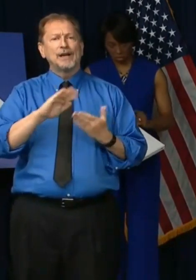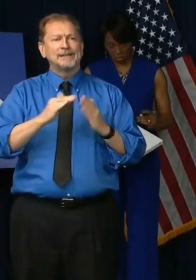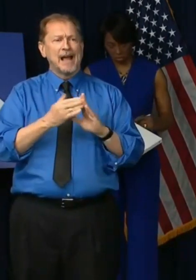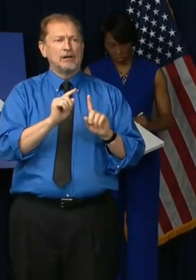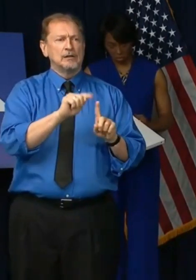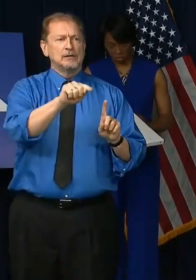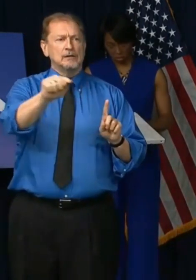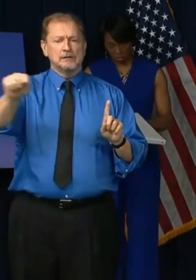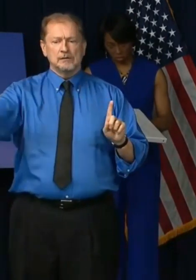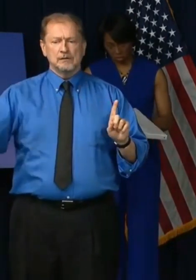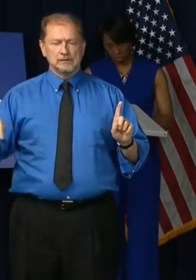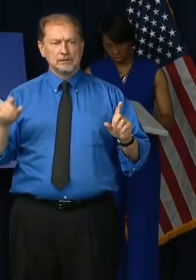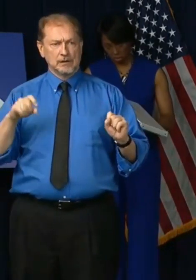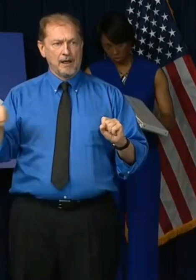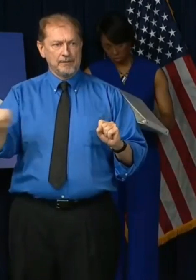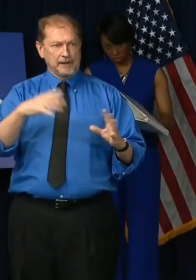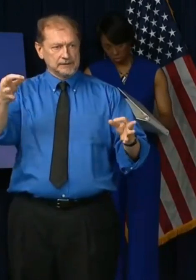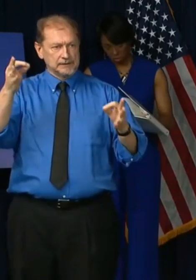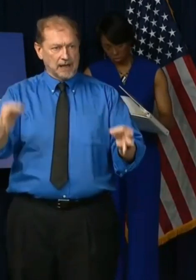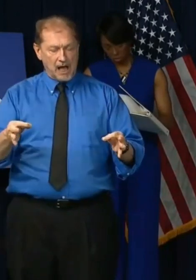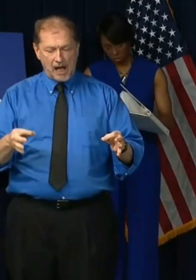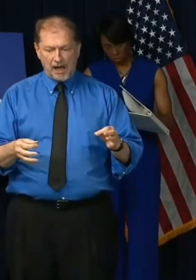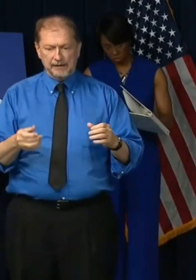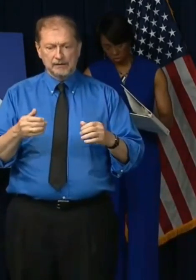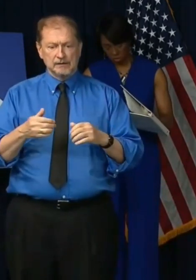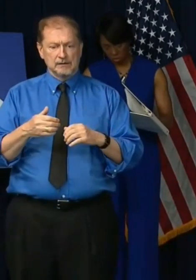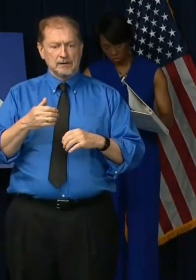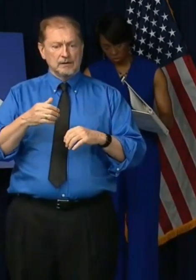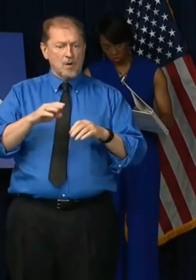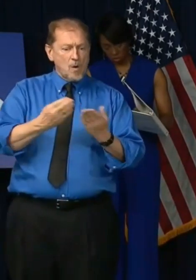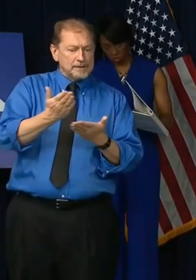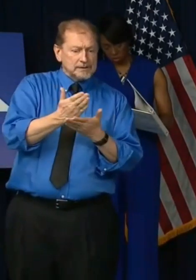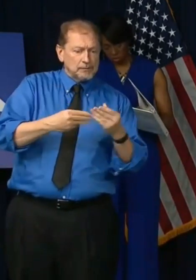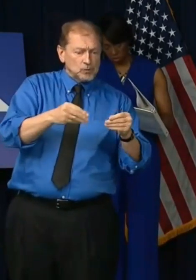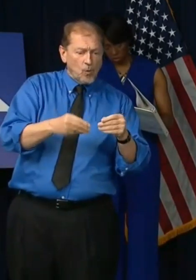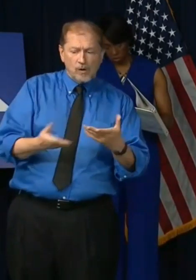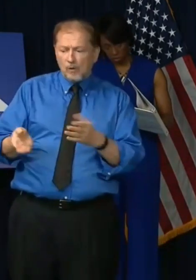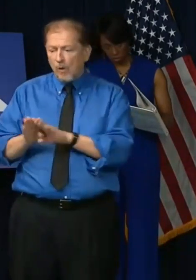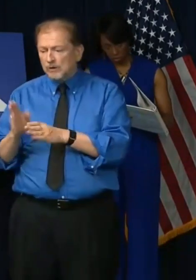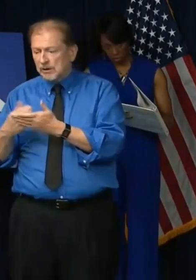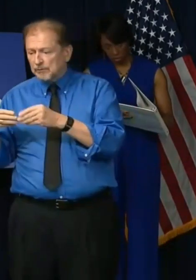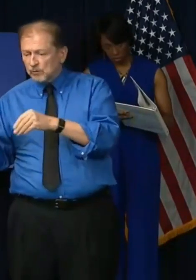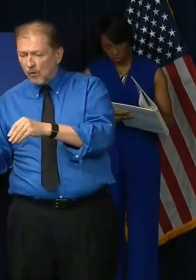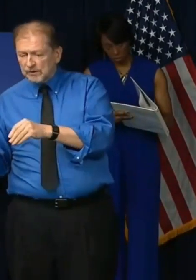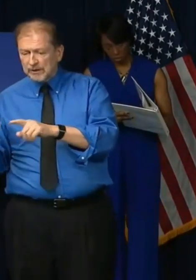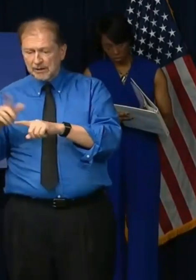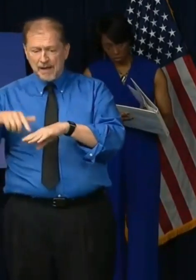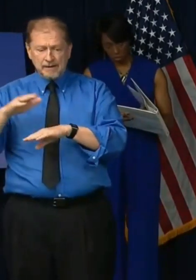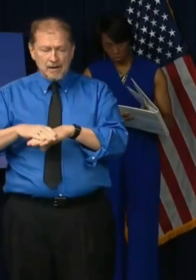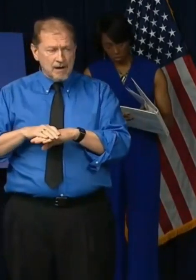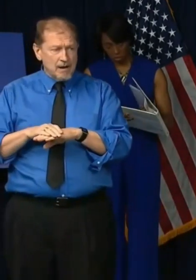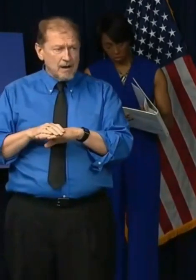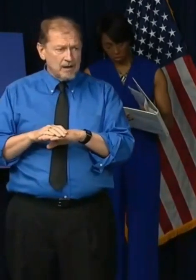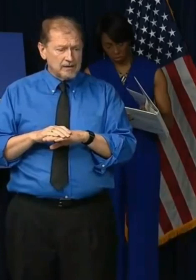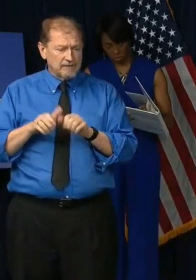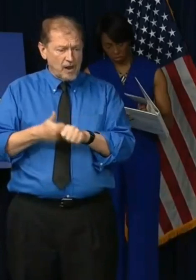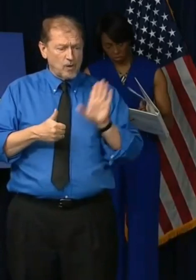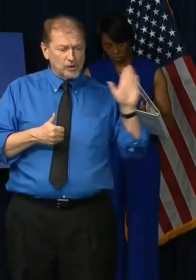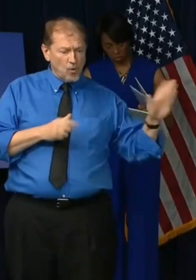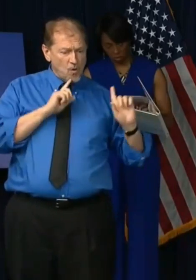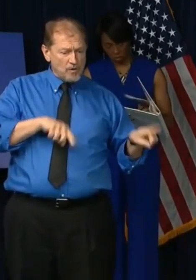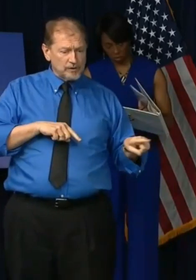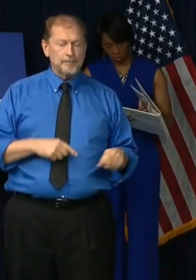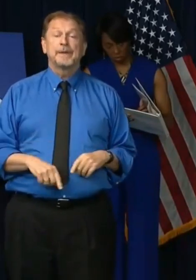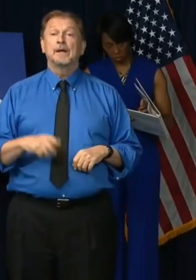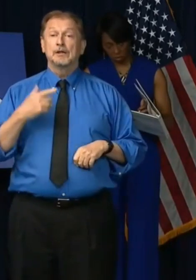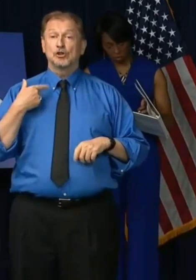should remain closed, even if they conflict with your modifications? Anybody can be more stringent than the modifications that